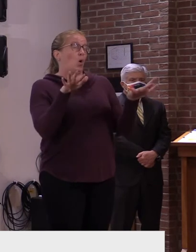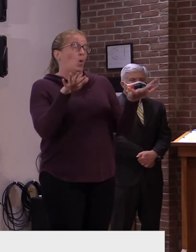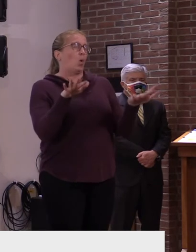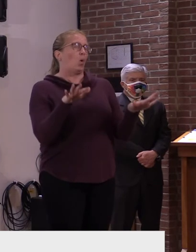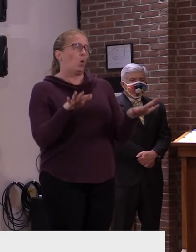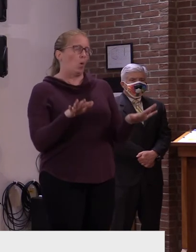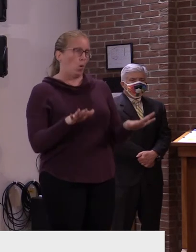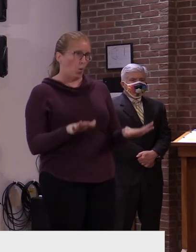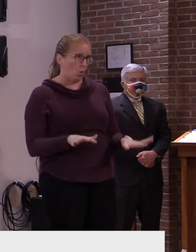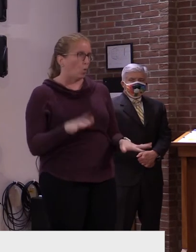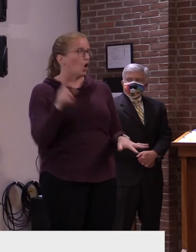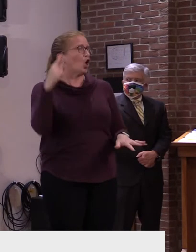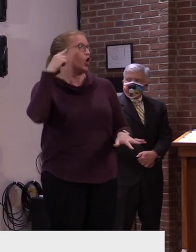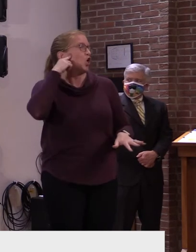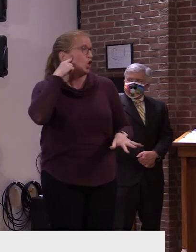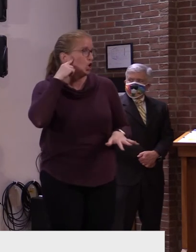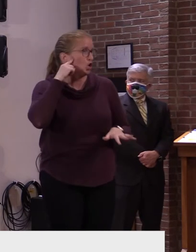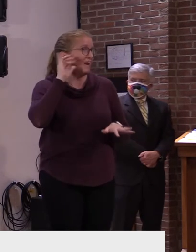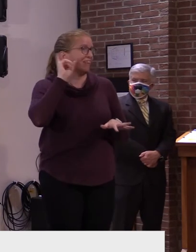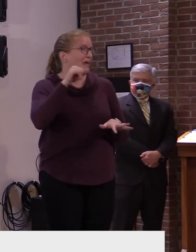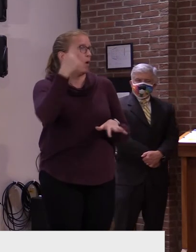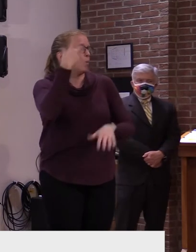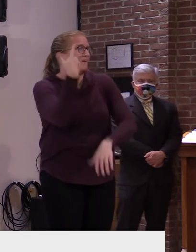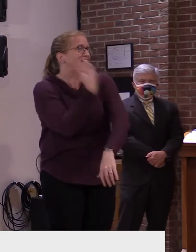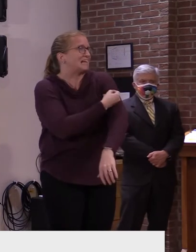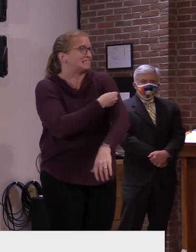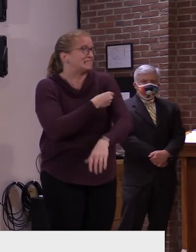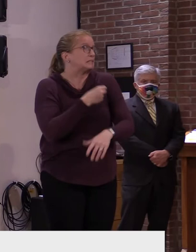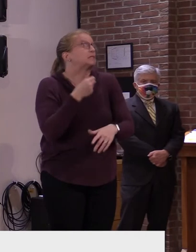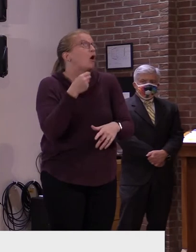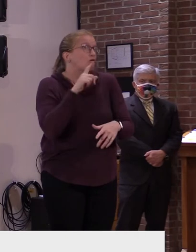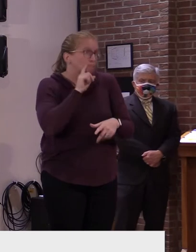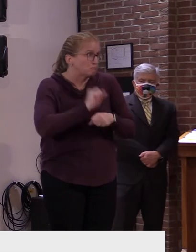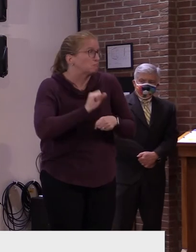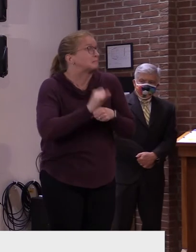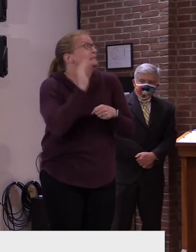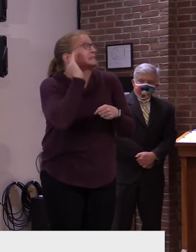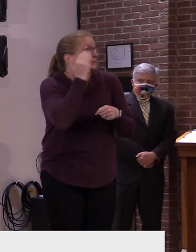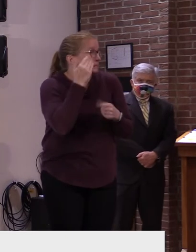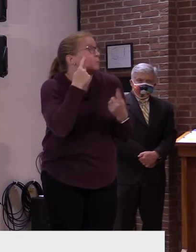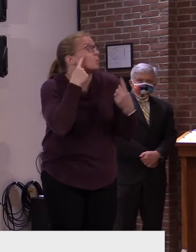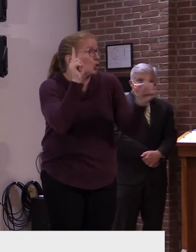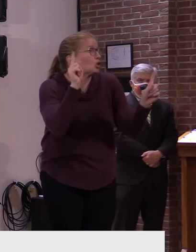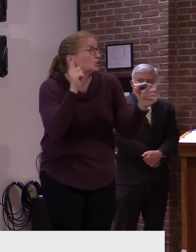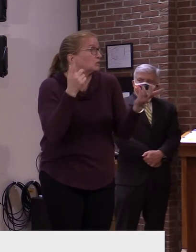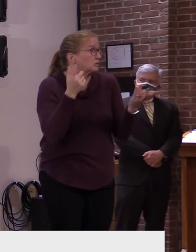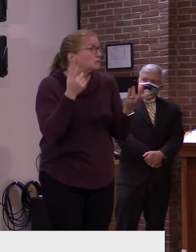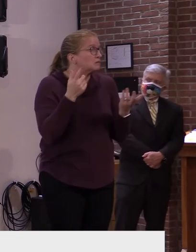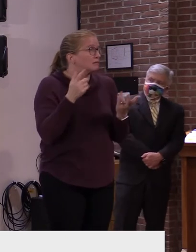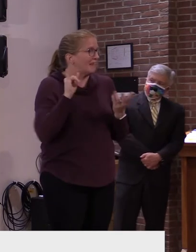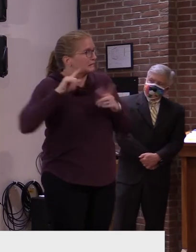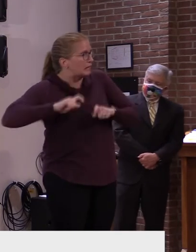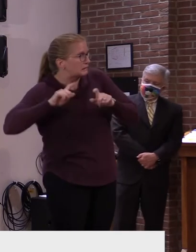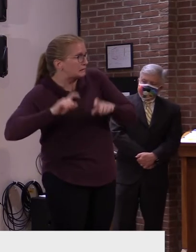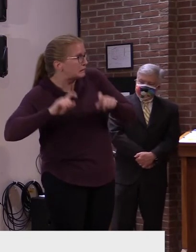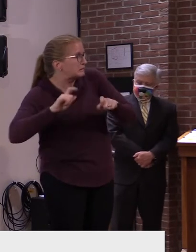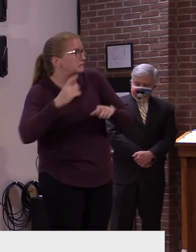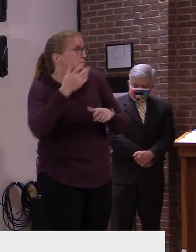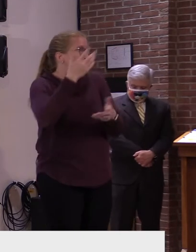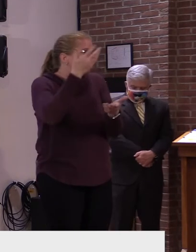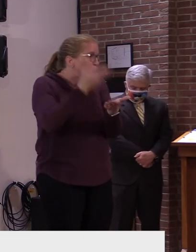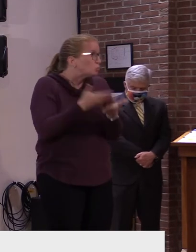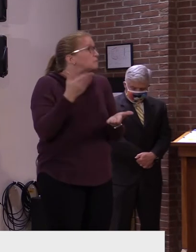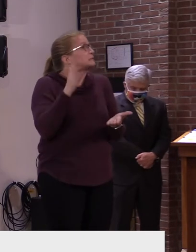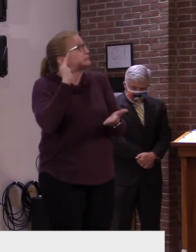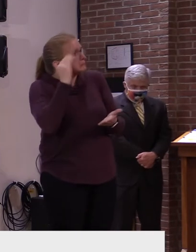the the vaccine the newest vaccine to come on and its efficacy or possible efficacy um